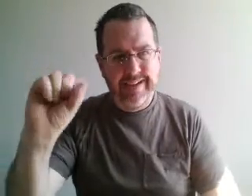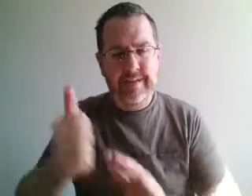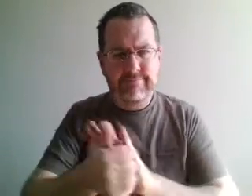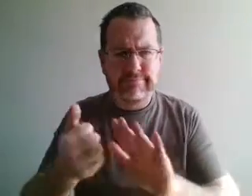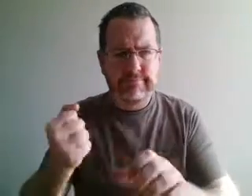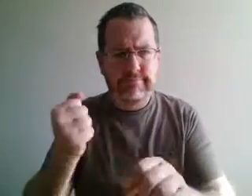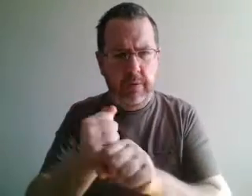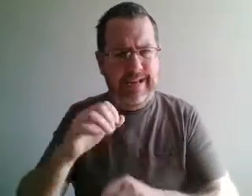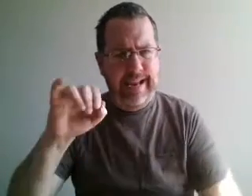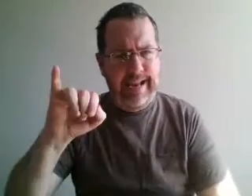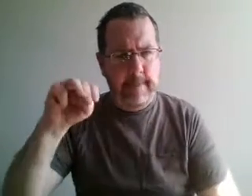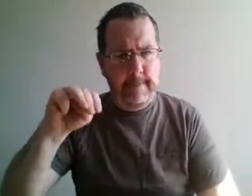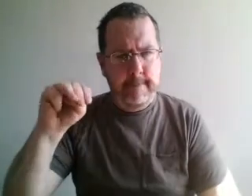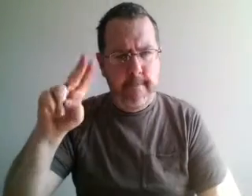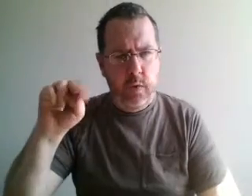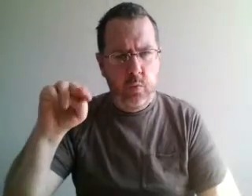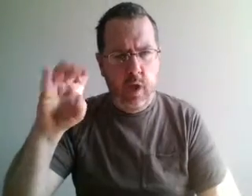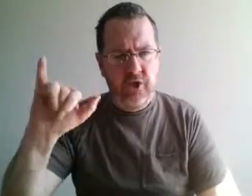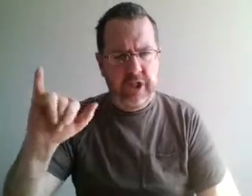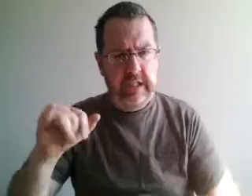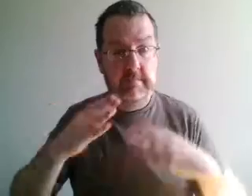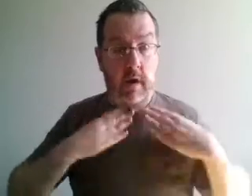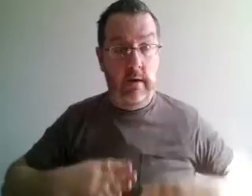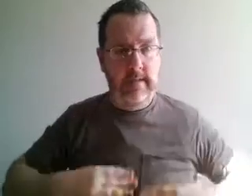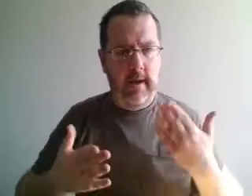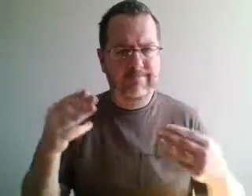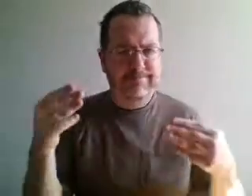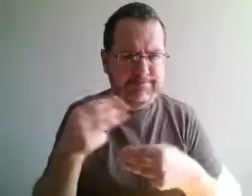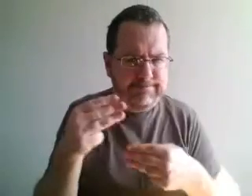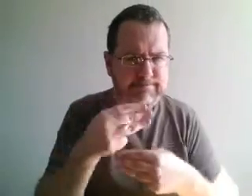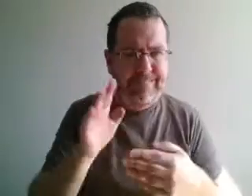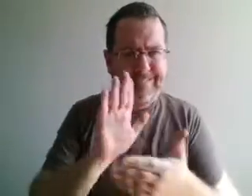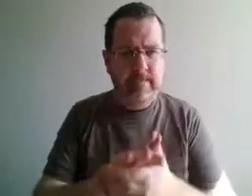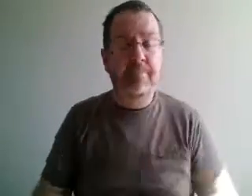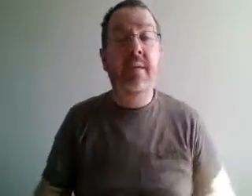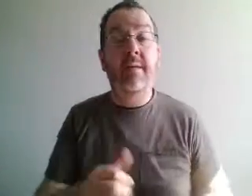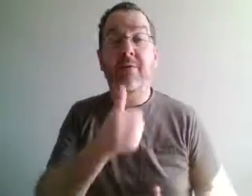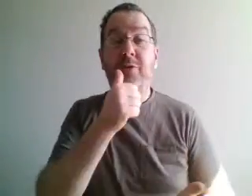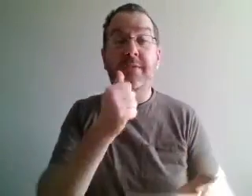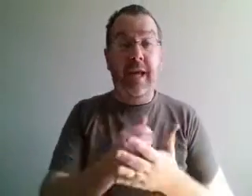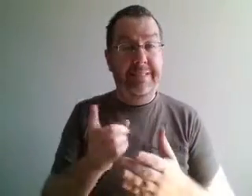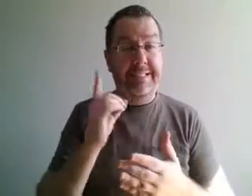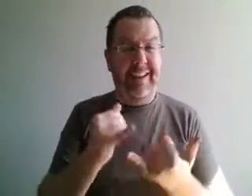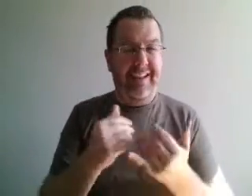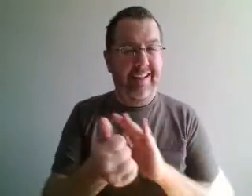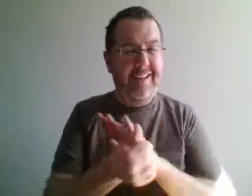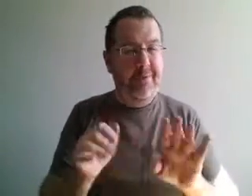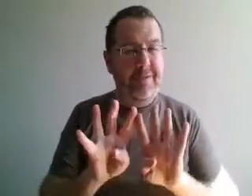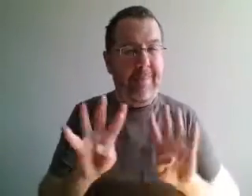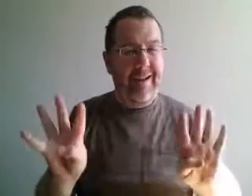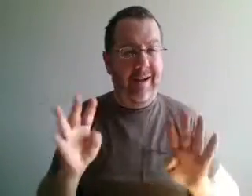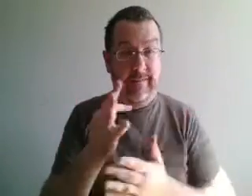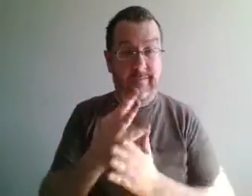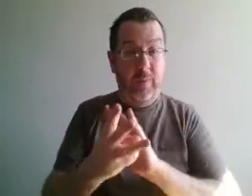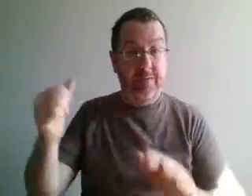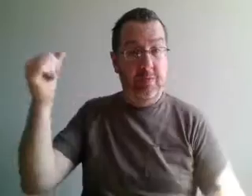College Dublin. The first time I did one of these expert panels, which was some weeks ago at the start of the coronavirus outbreak